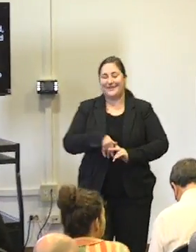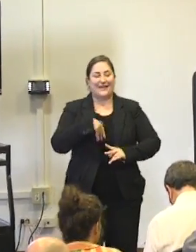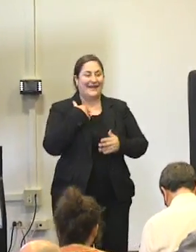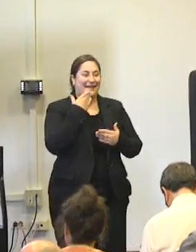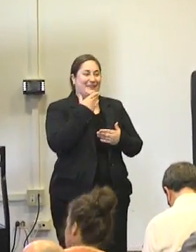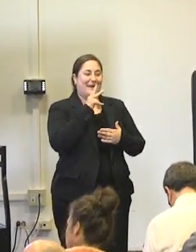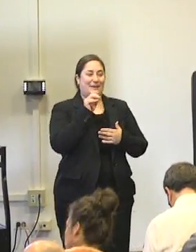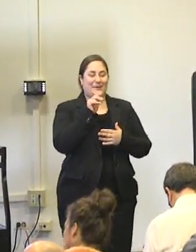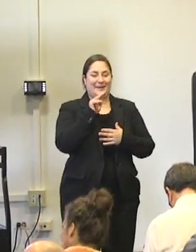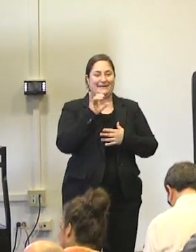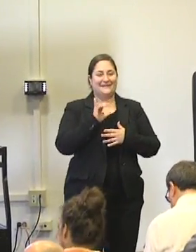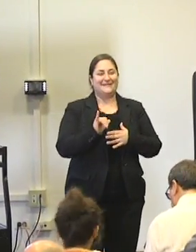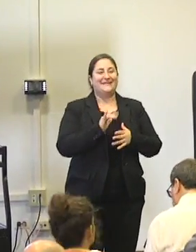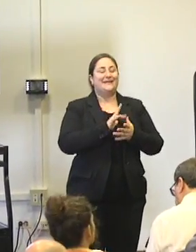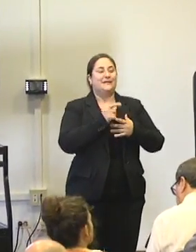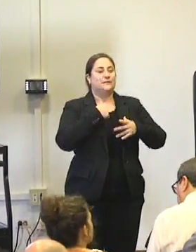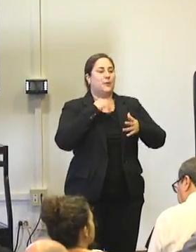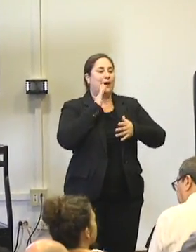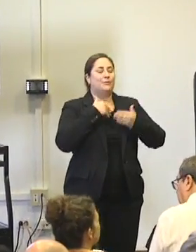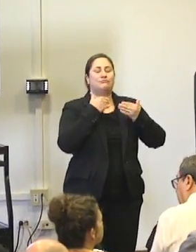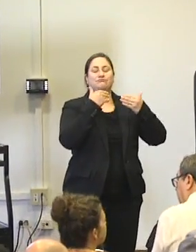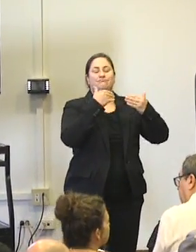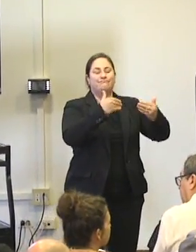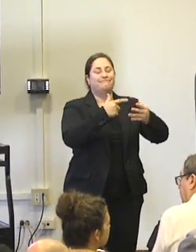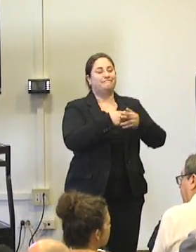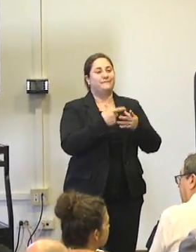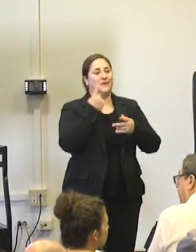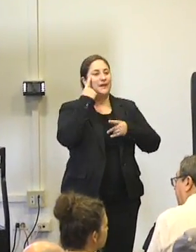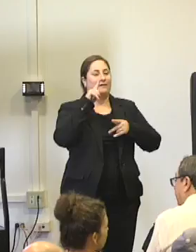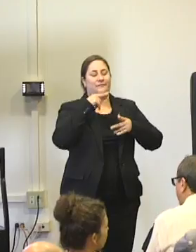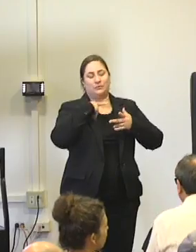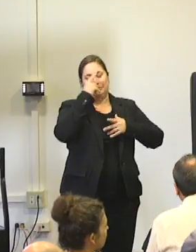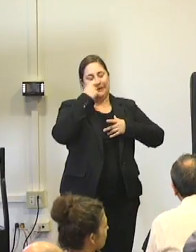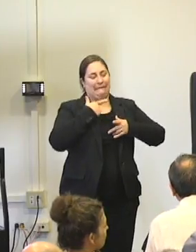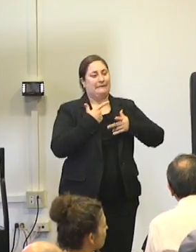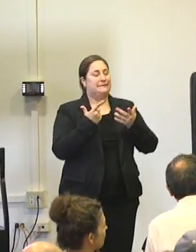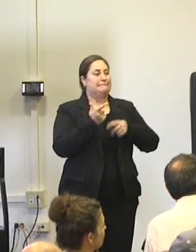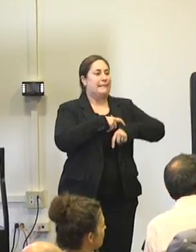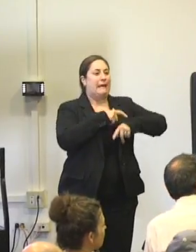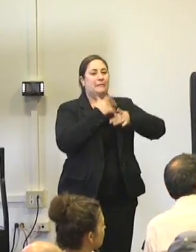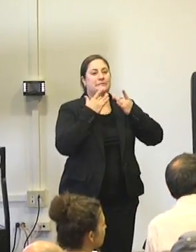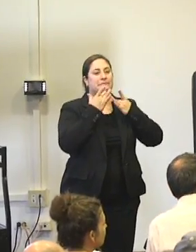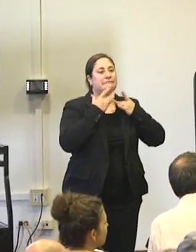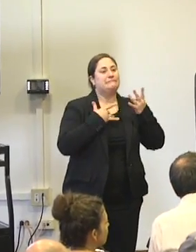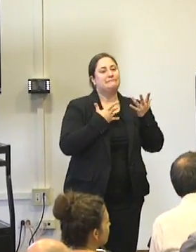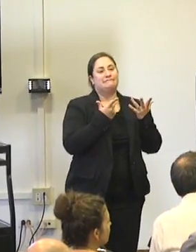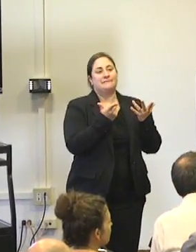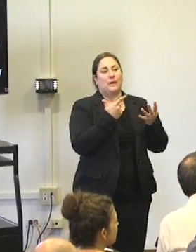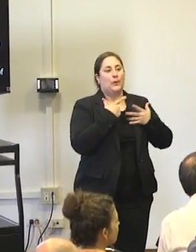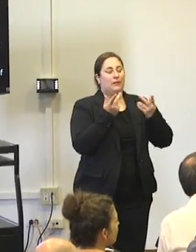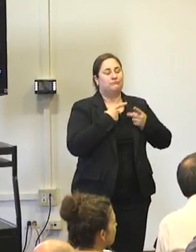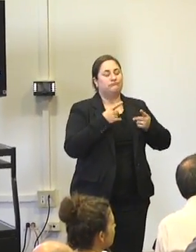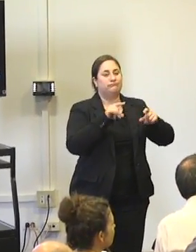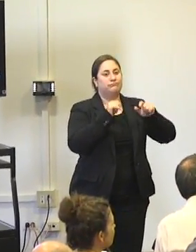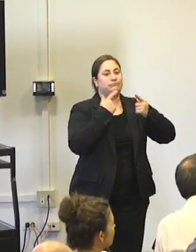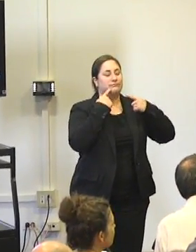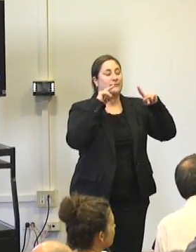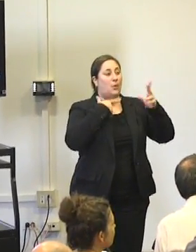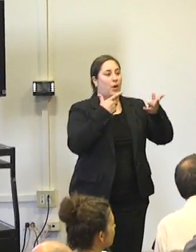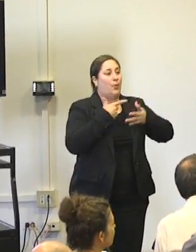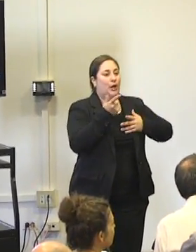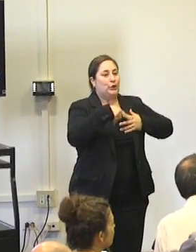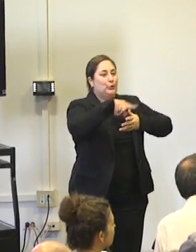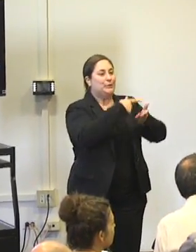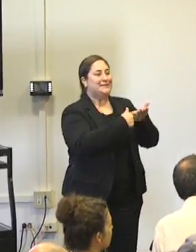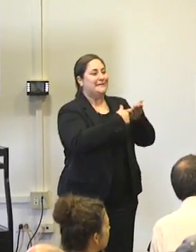Thank you, Nancy. I'll just go ahead for the sake of timeliness and efficacy, because we really want the conversation